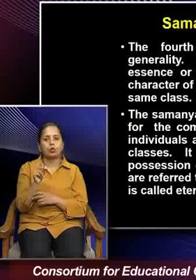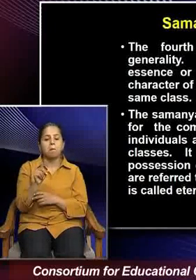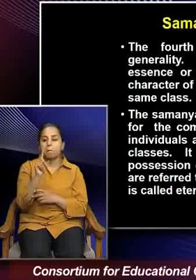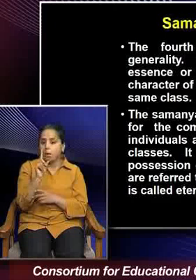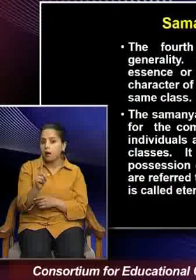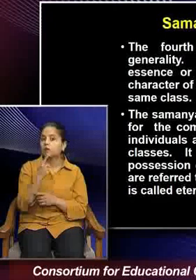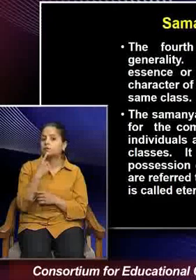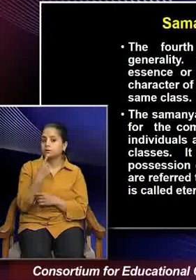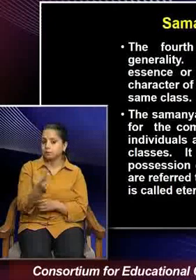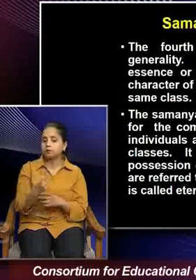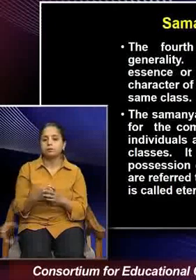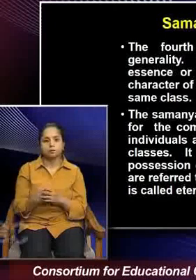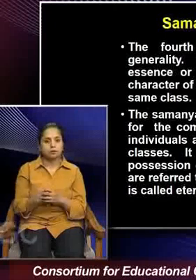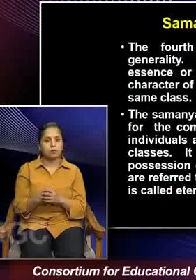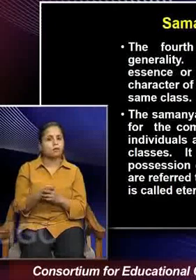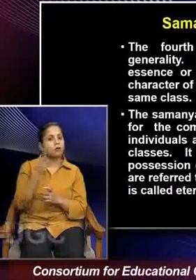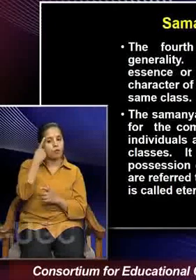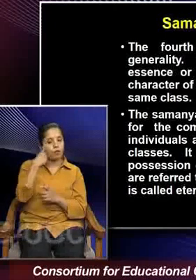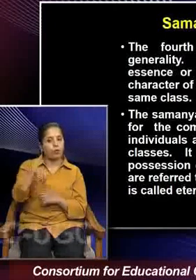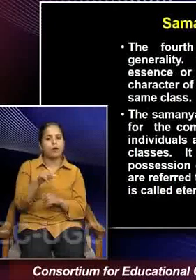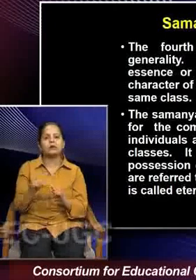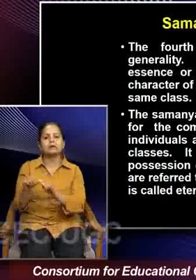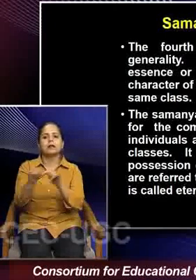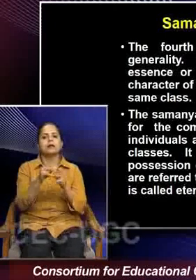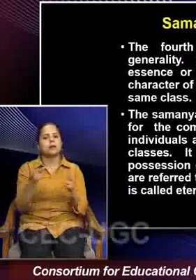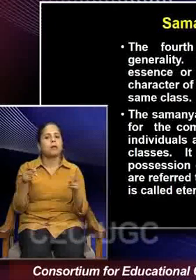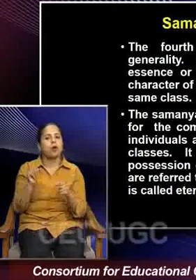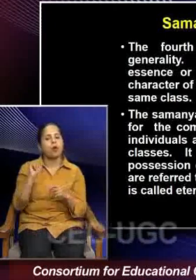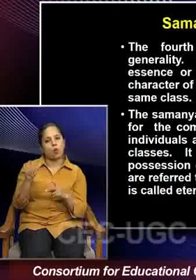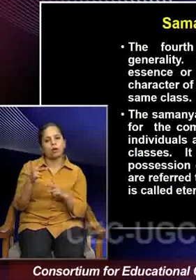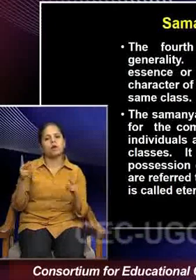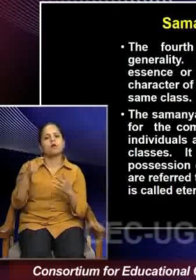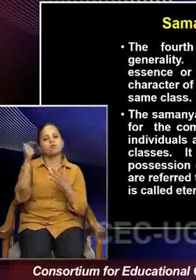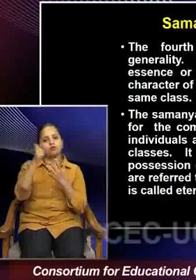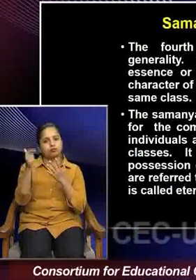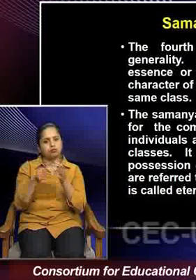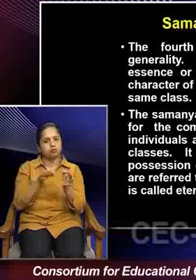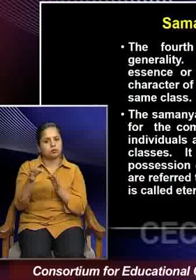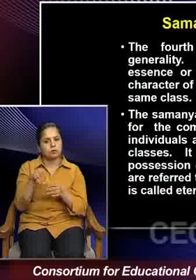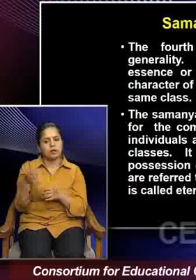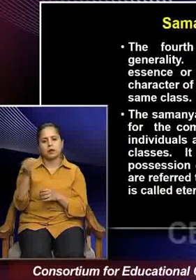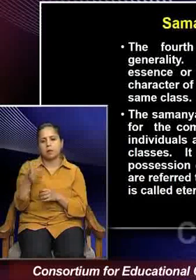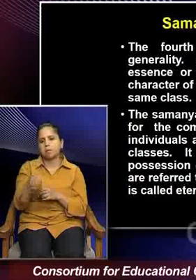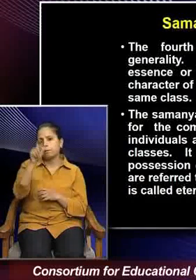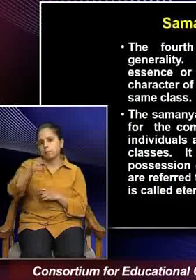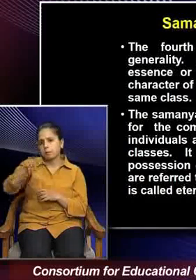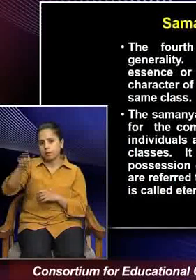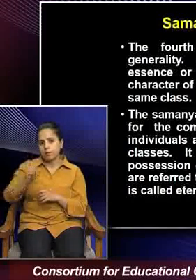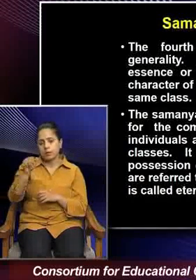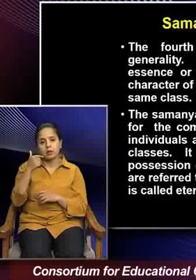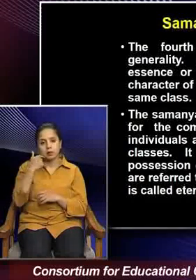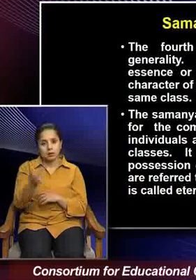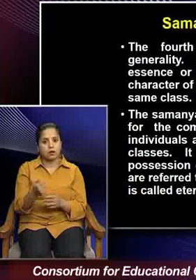but for the common characteristics of certain individuals and does